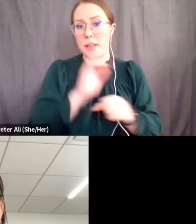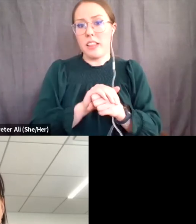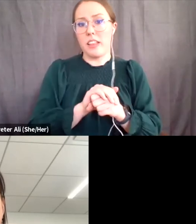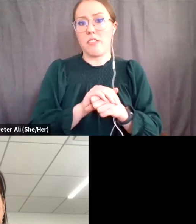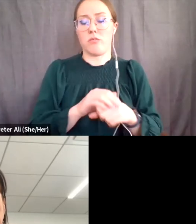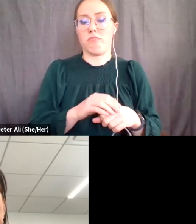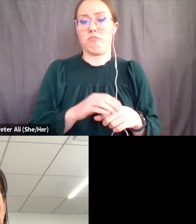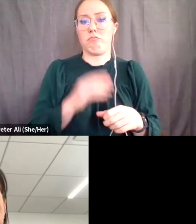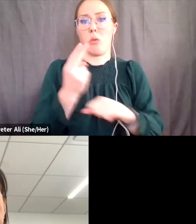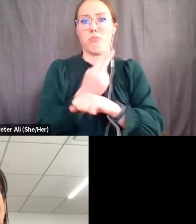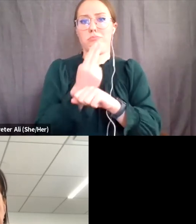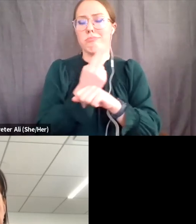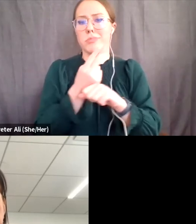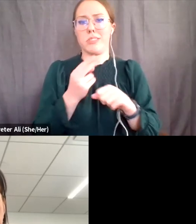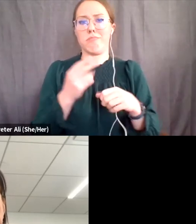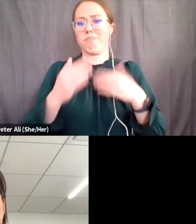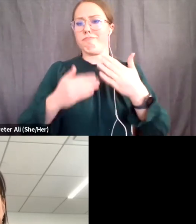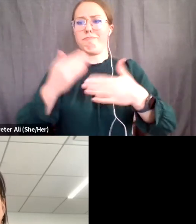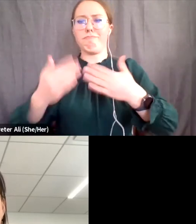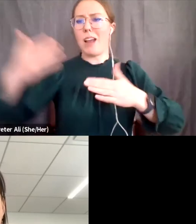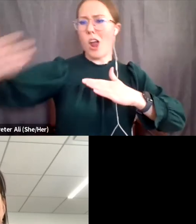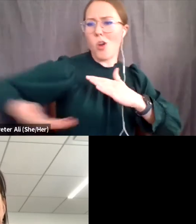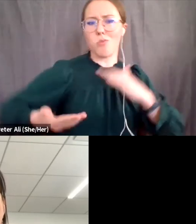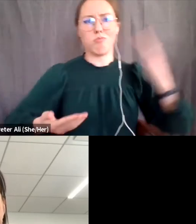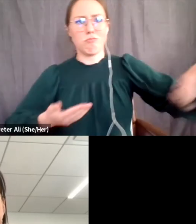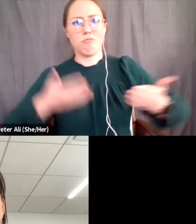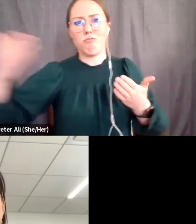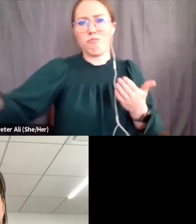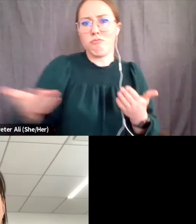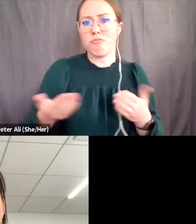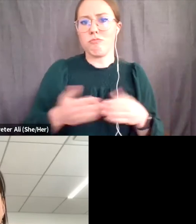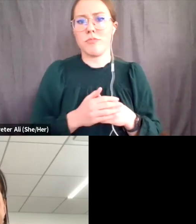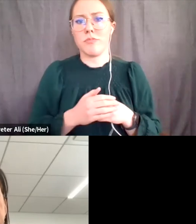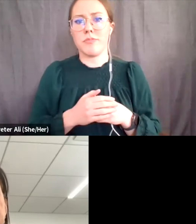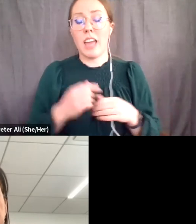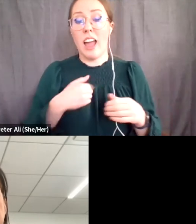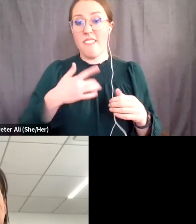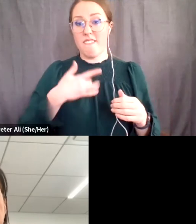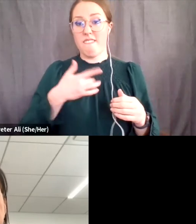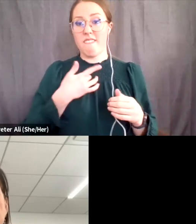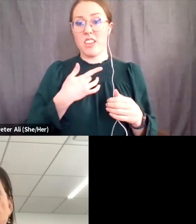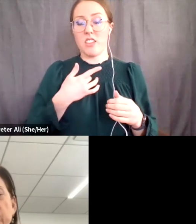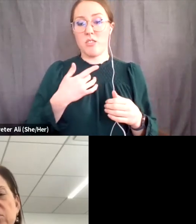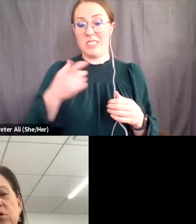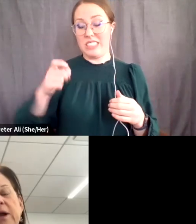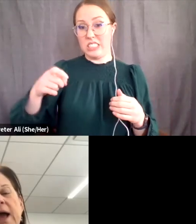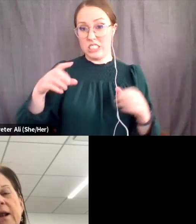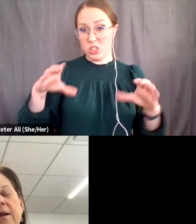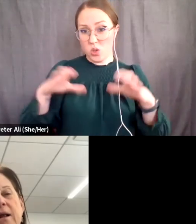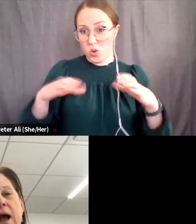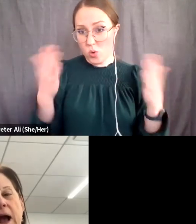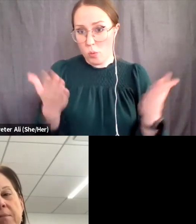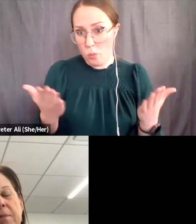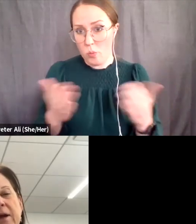Audience outreach was another component of this strategy, but I felt like what we needed to do was to look at